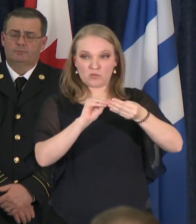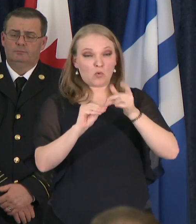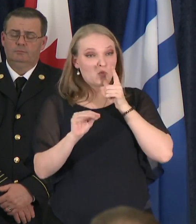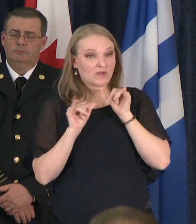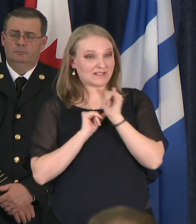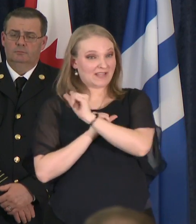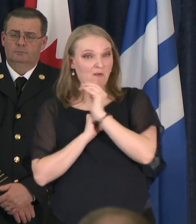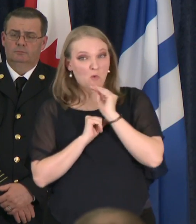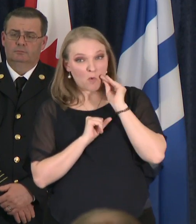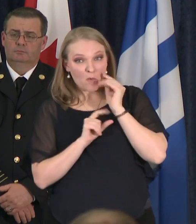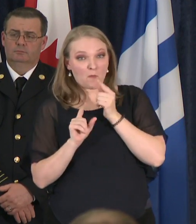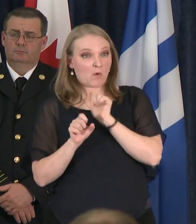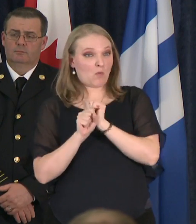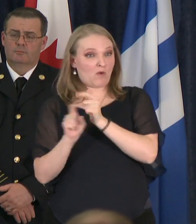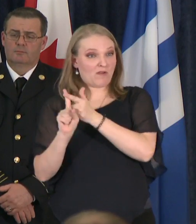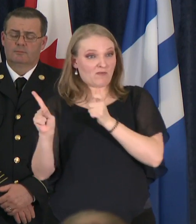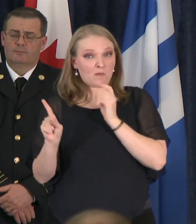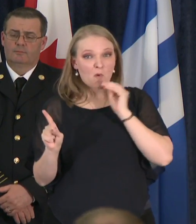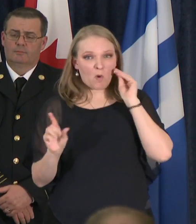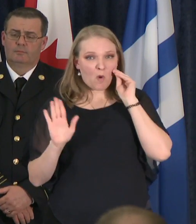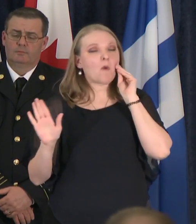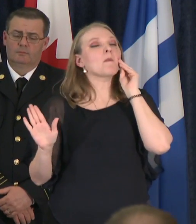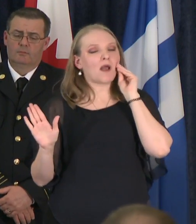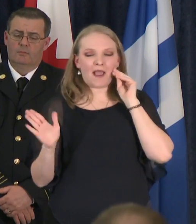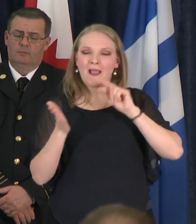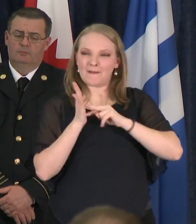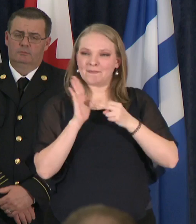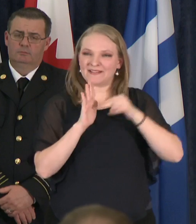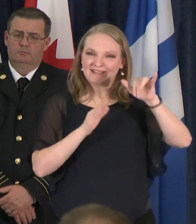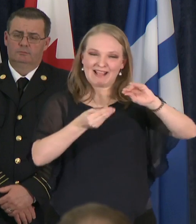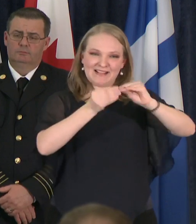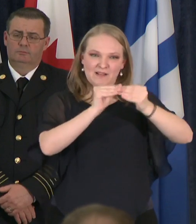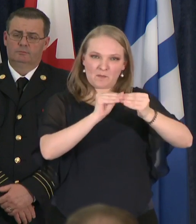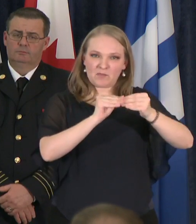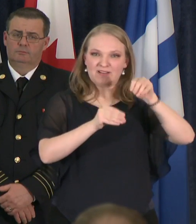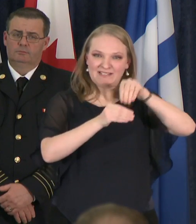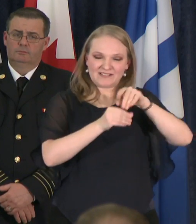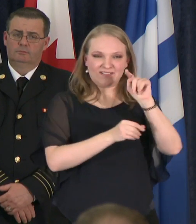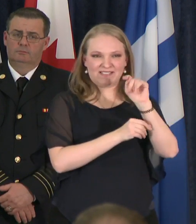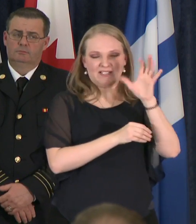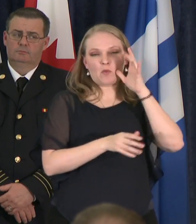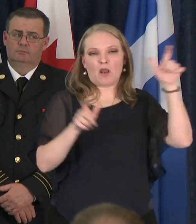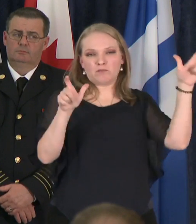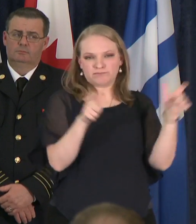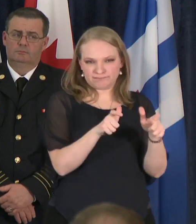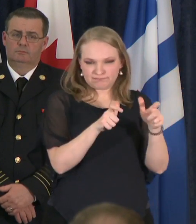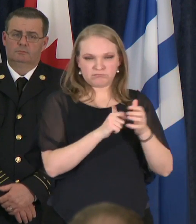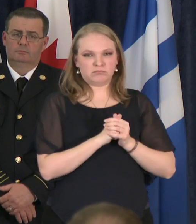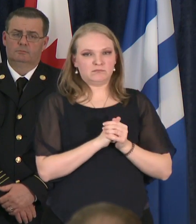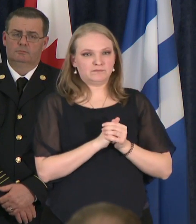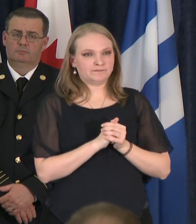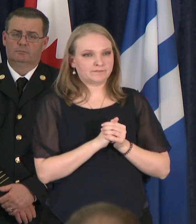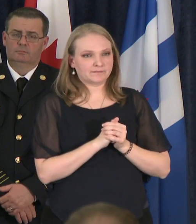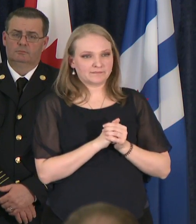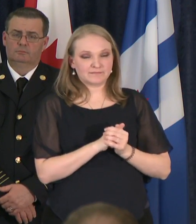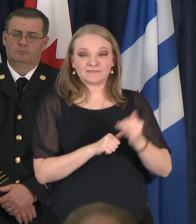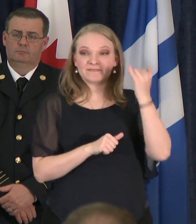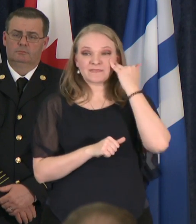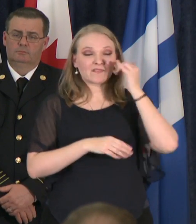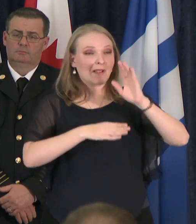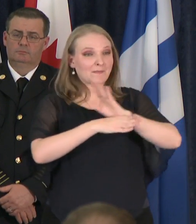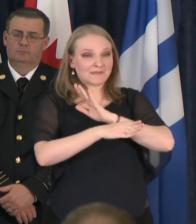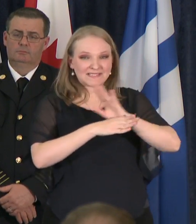home do stay home, that by definition reduces the volume. If businesses and employers can adjust